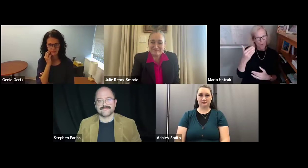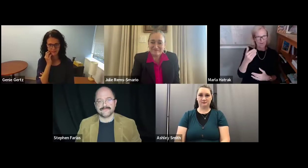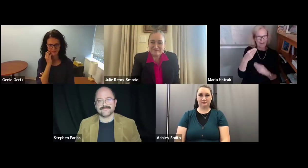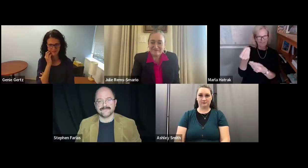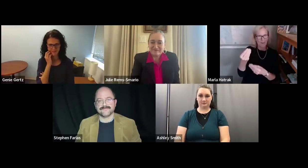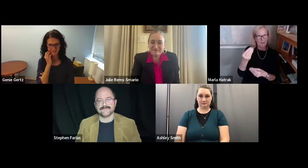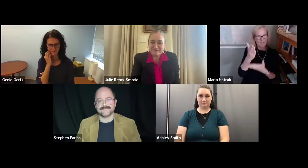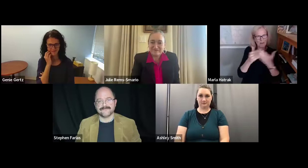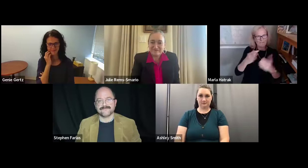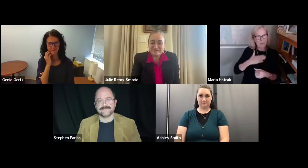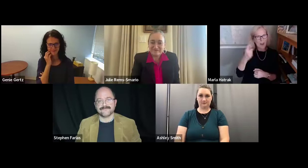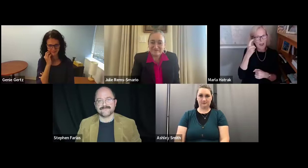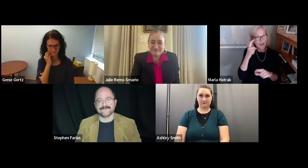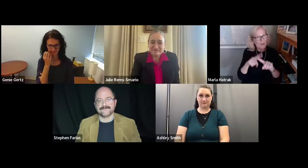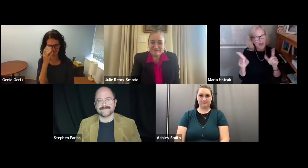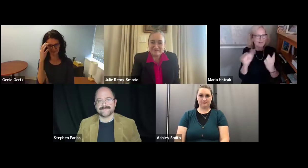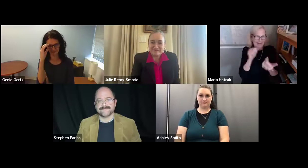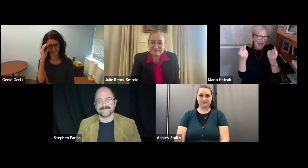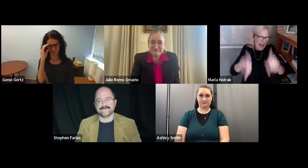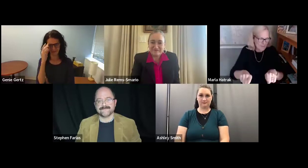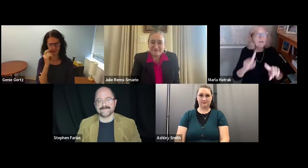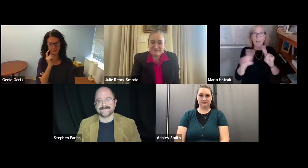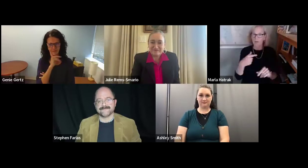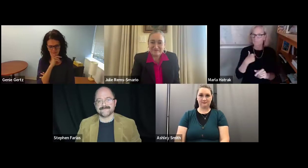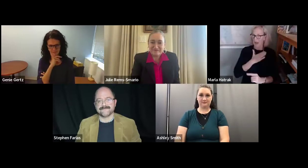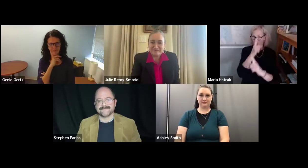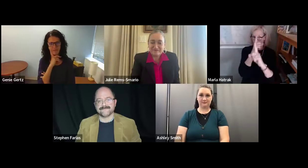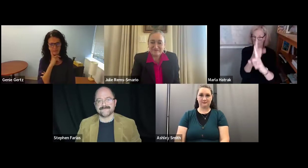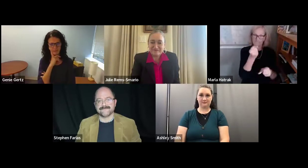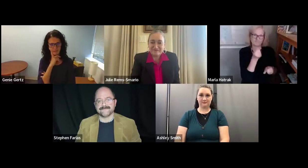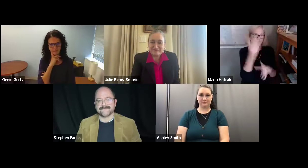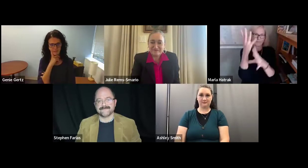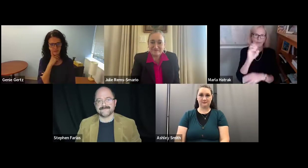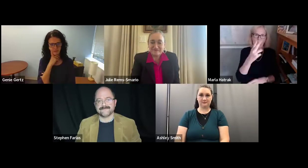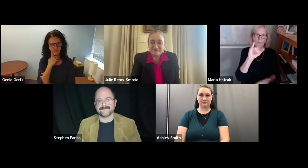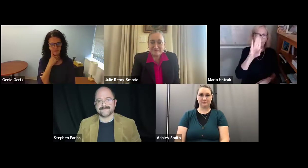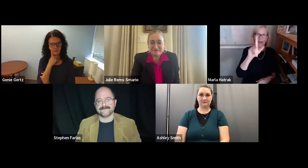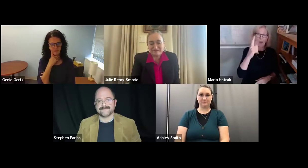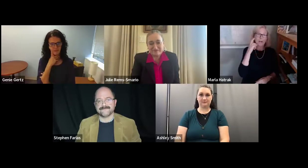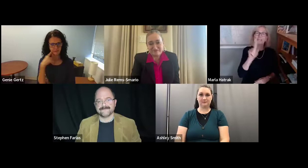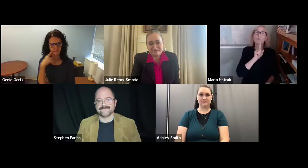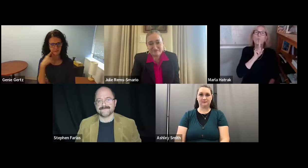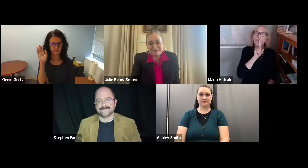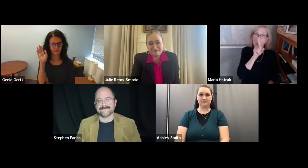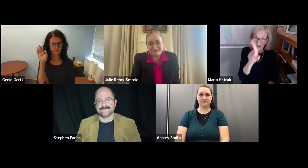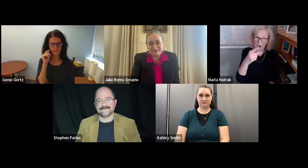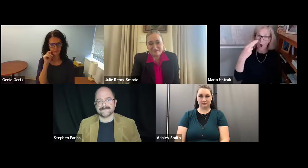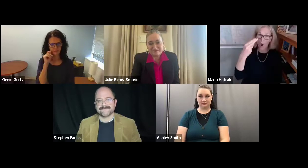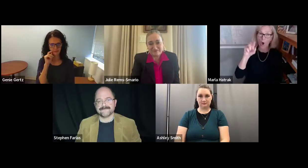able to inform them immediately because I was of a sound mind. It did not happen. But again, I think we need to start with the Eddie bill.